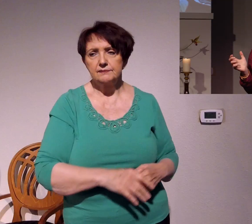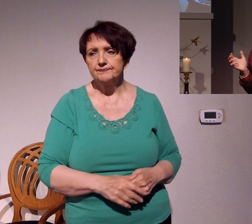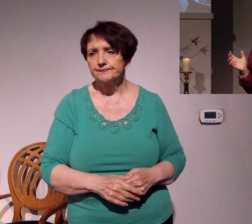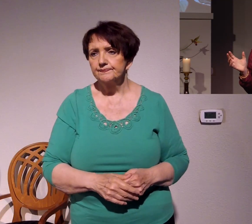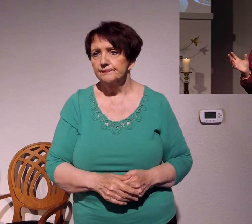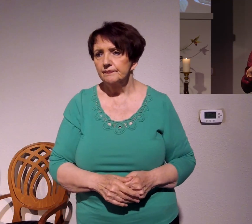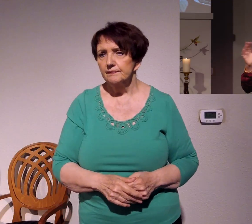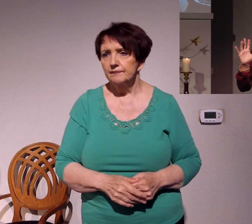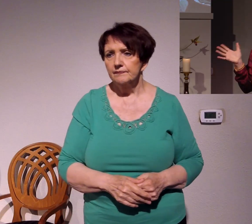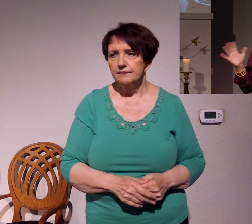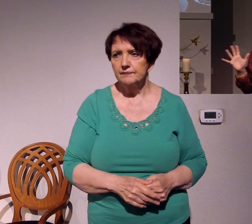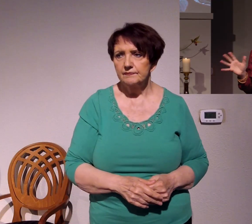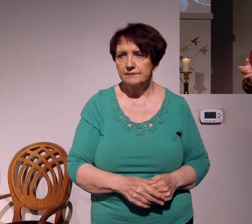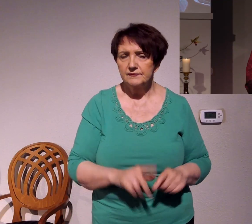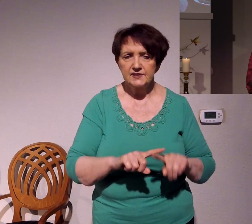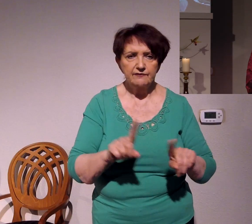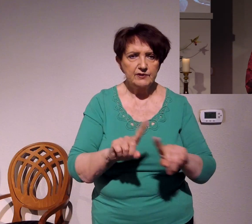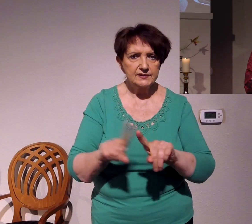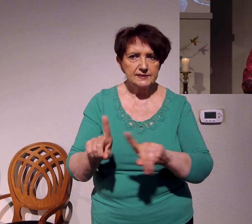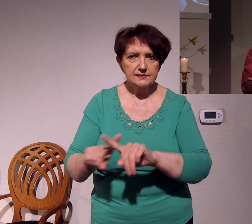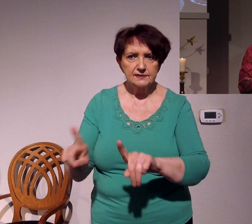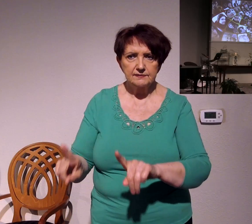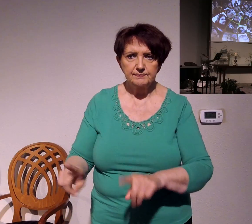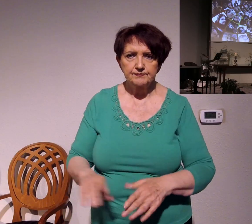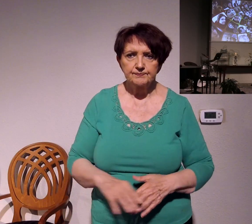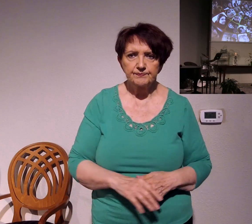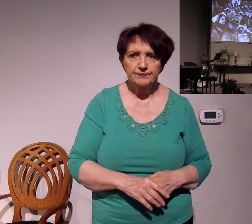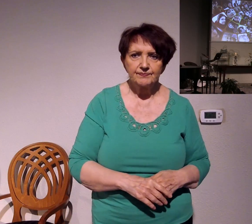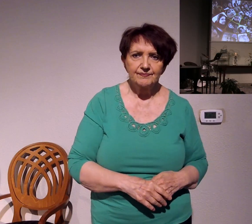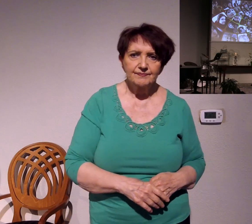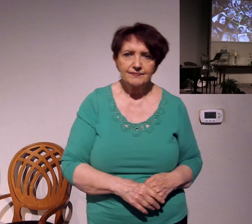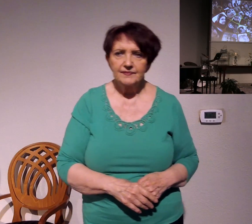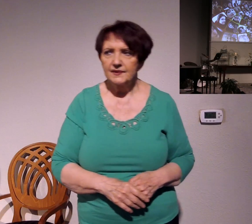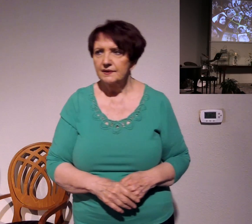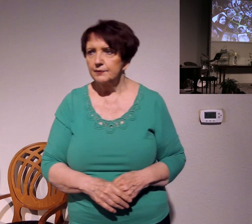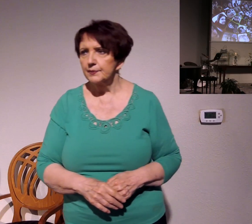multiplicity? Differences. Go ahead.